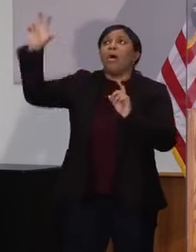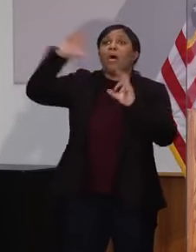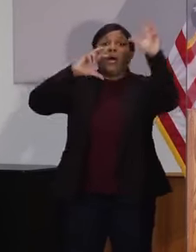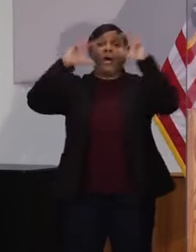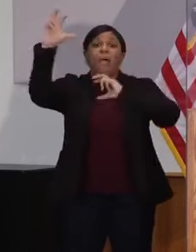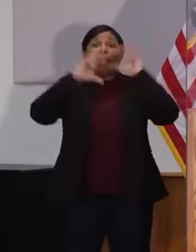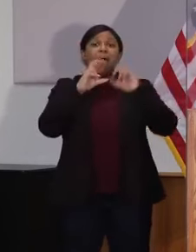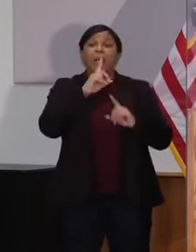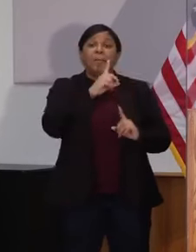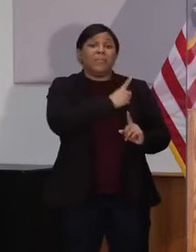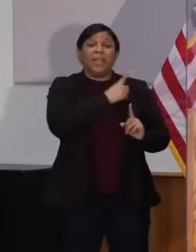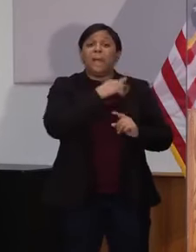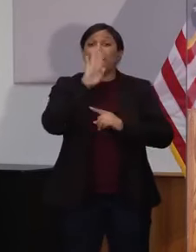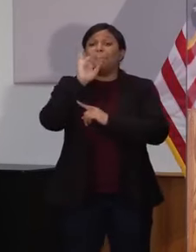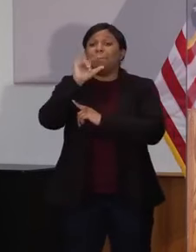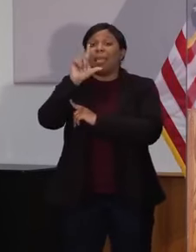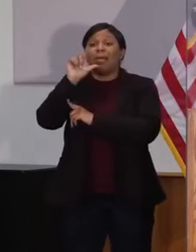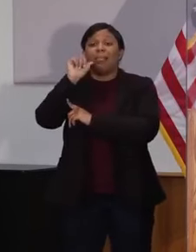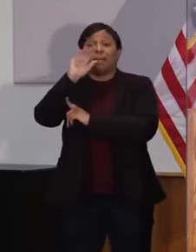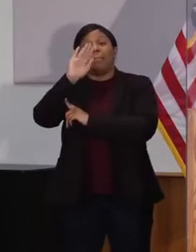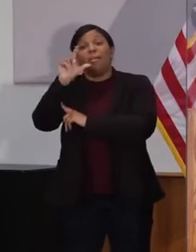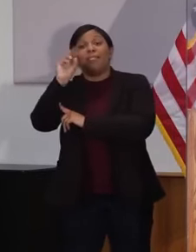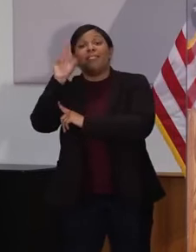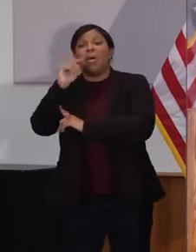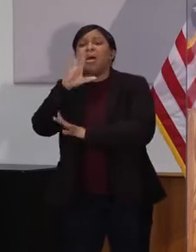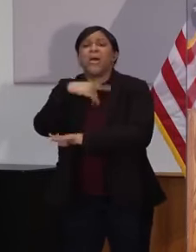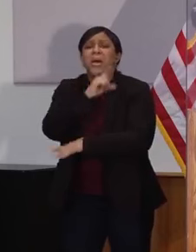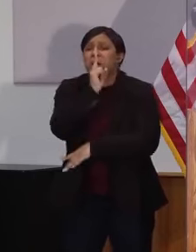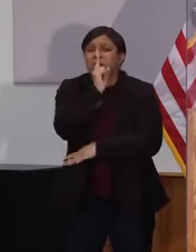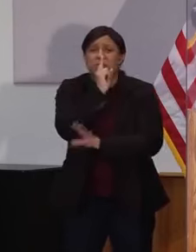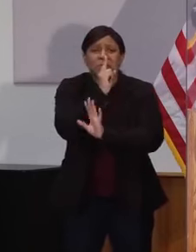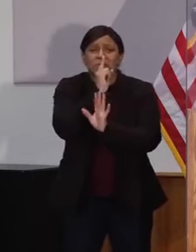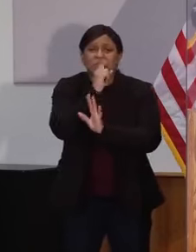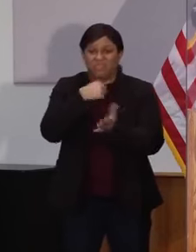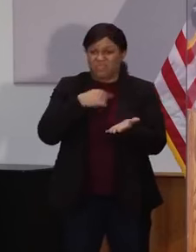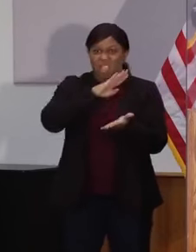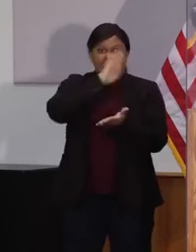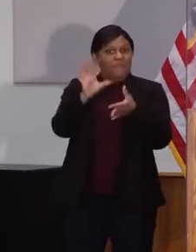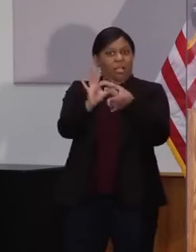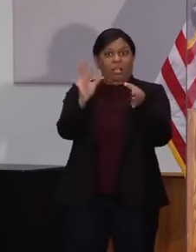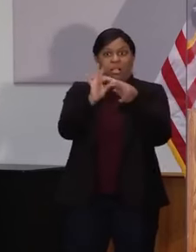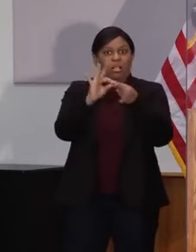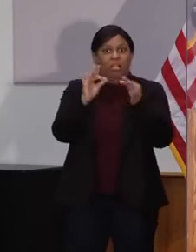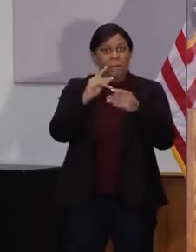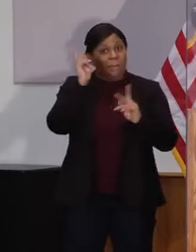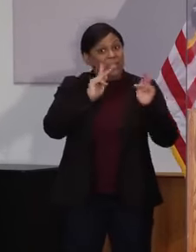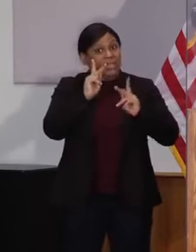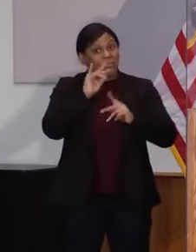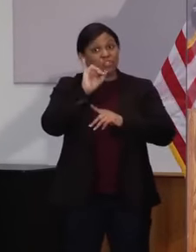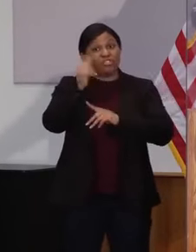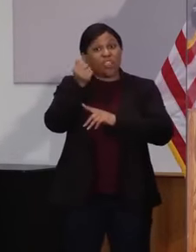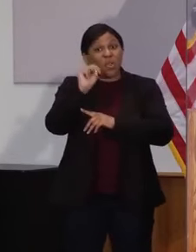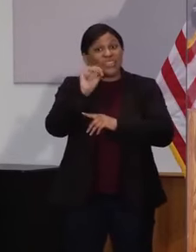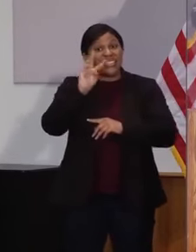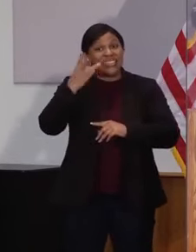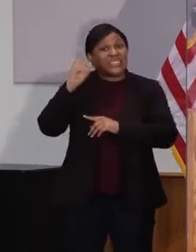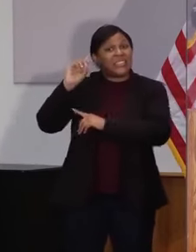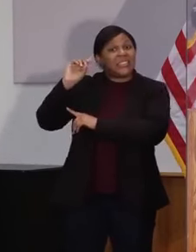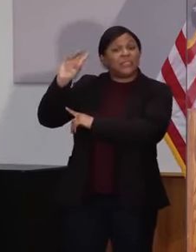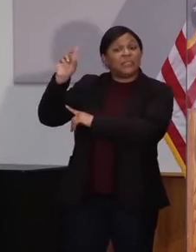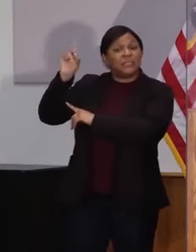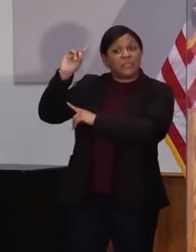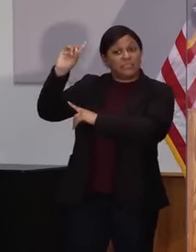out. I didn't send a bill to the rural legislators who were at the rally on January 6th that cost millions of dollars for National Guard and State